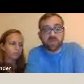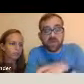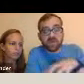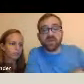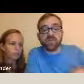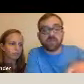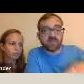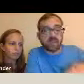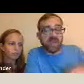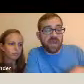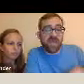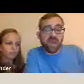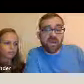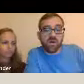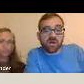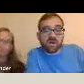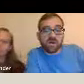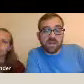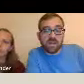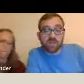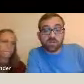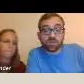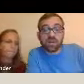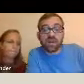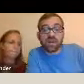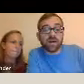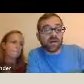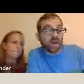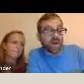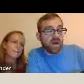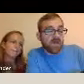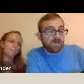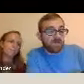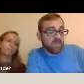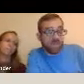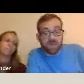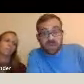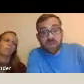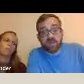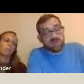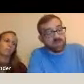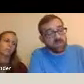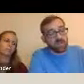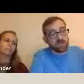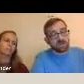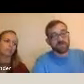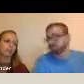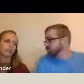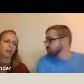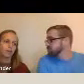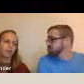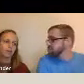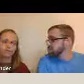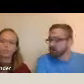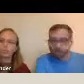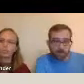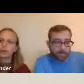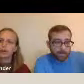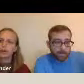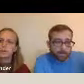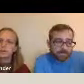in 2017 and now in Costa Rica here this year.